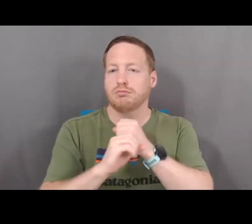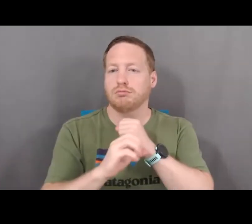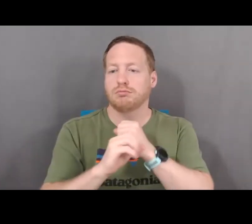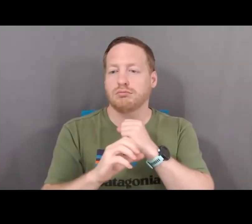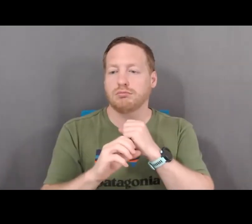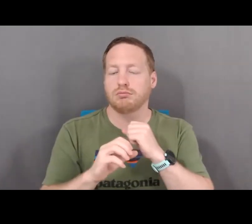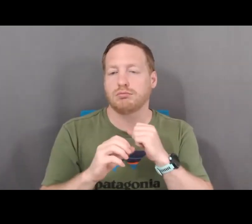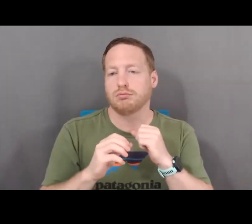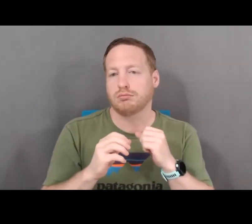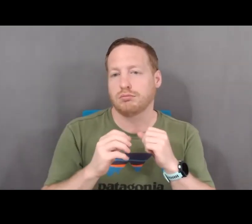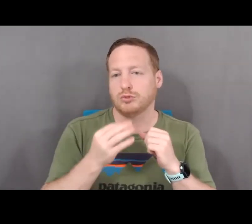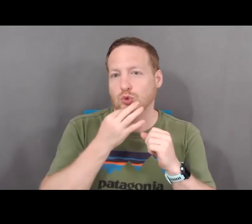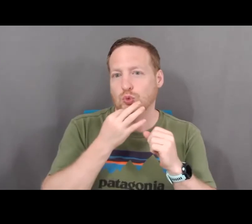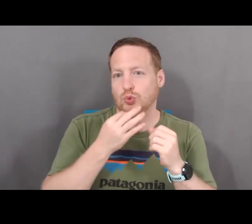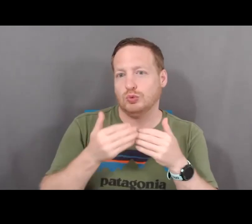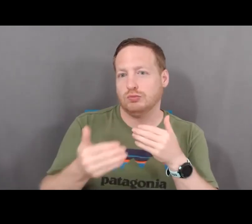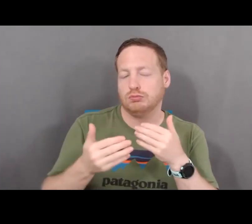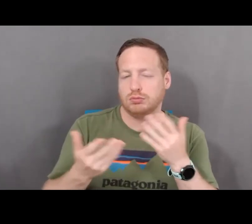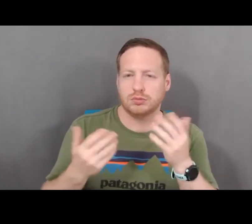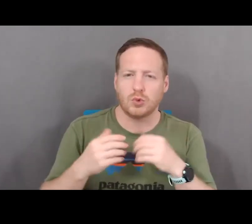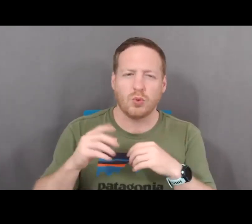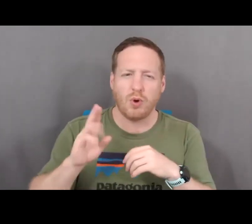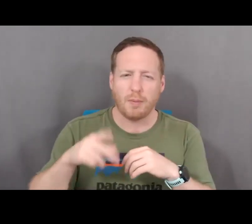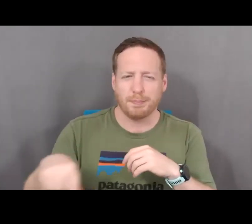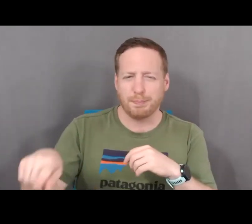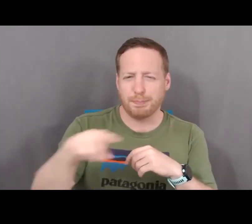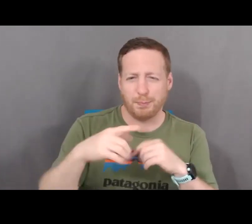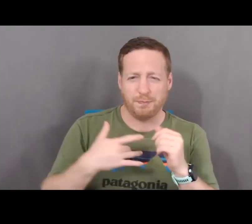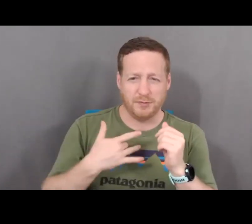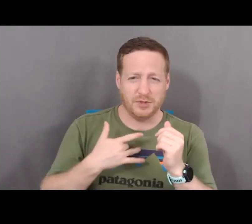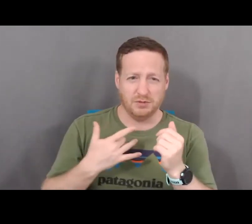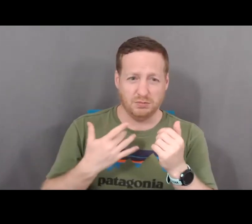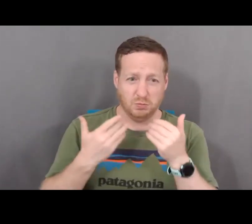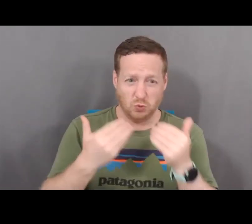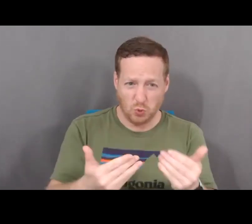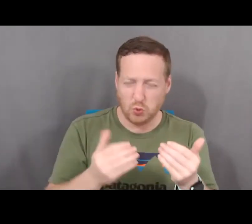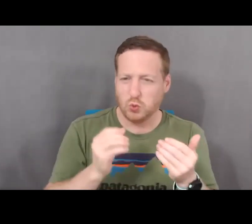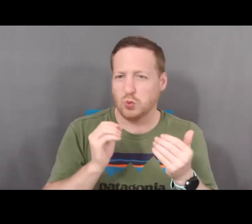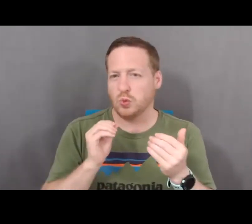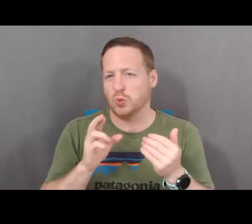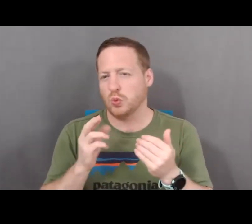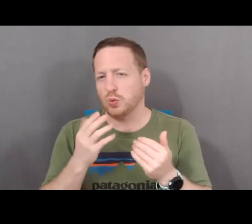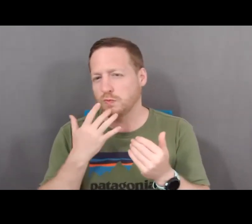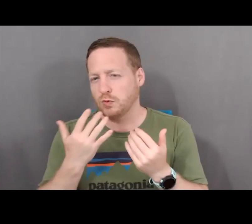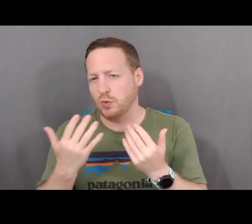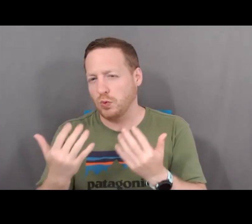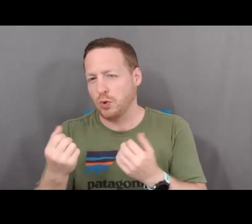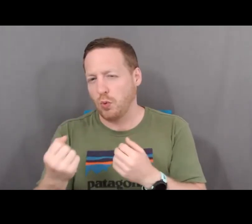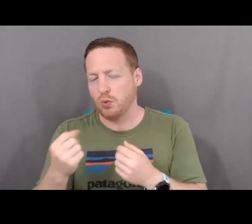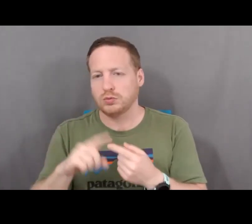and do some advertising now as soon as possible? I mean, it's really up to you all. What should we do? Go ahead, or do you